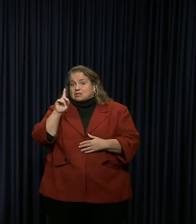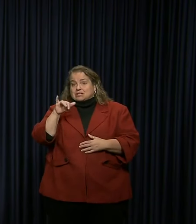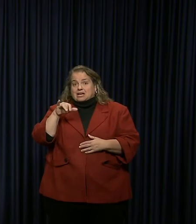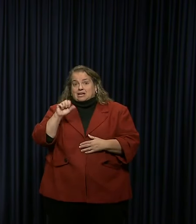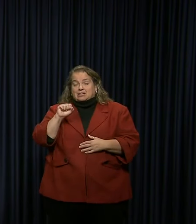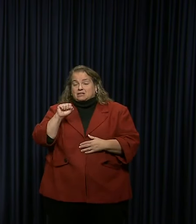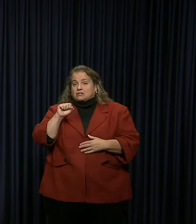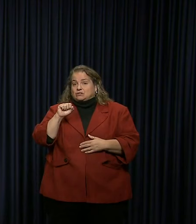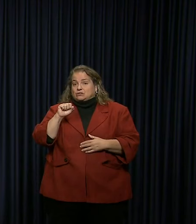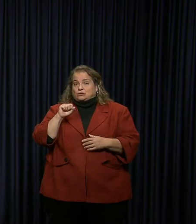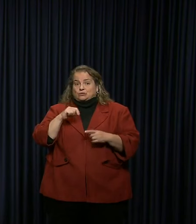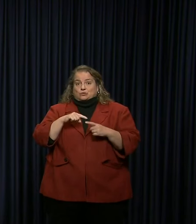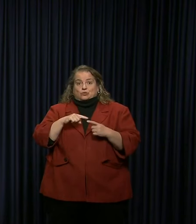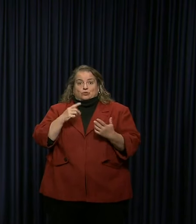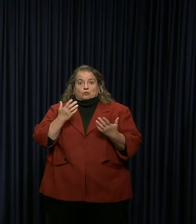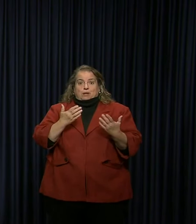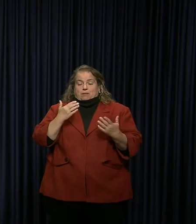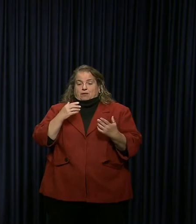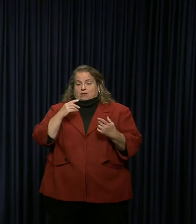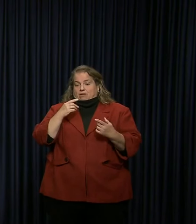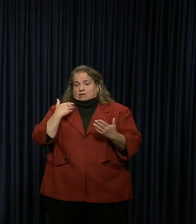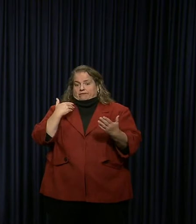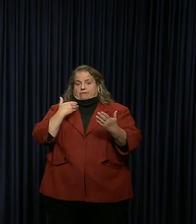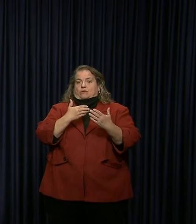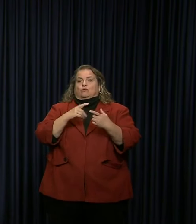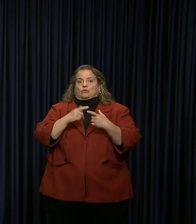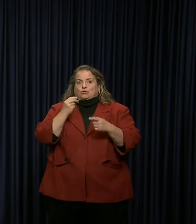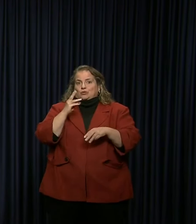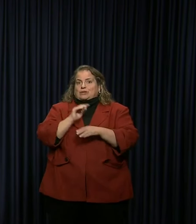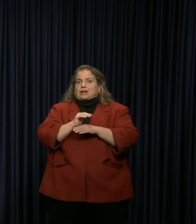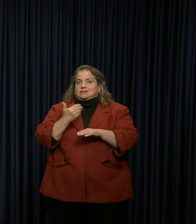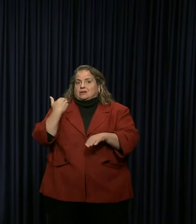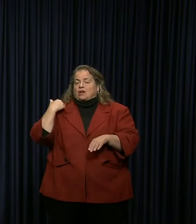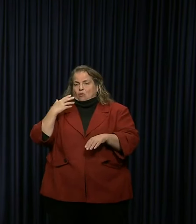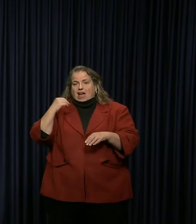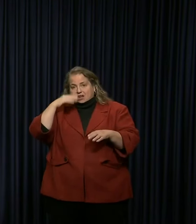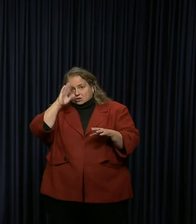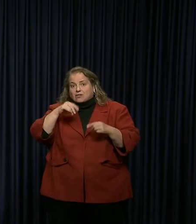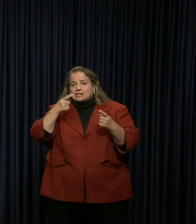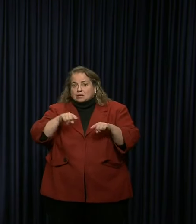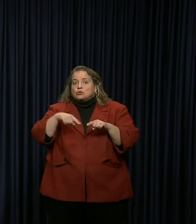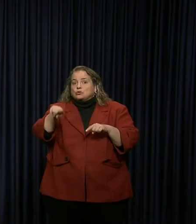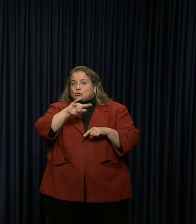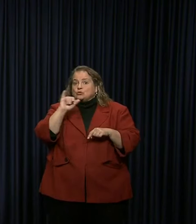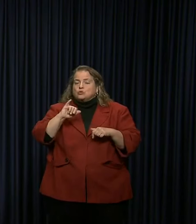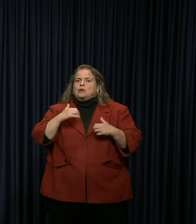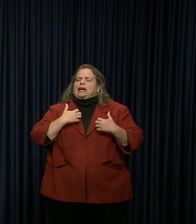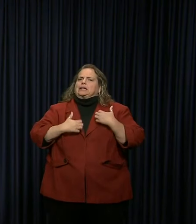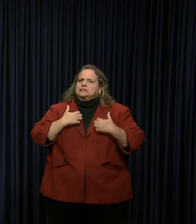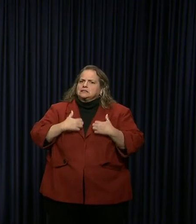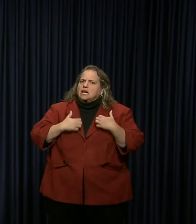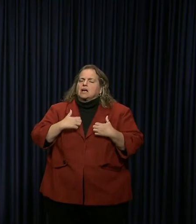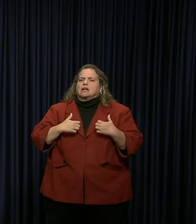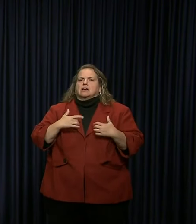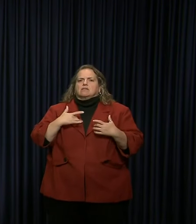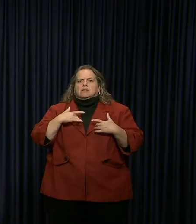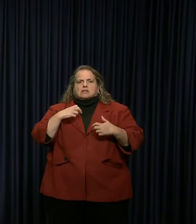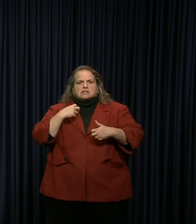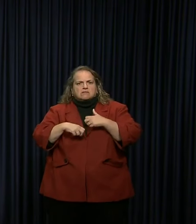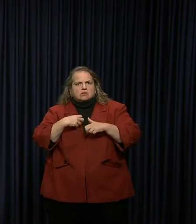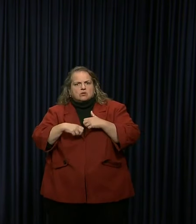up to probably a couple nights ago. And I know that's happening to you too with anxiety and the difficulty of getting through